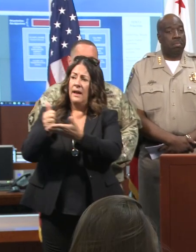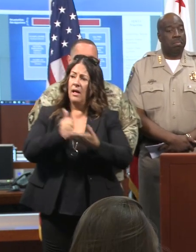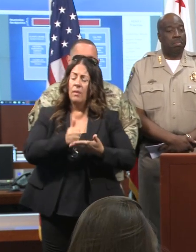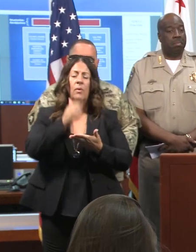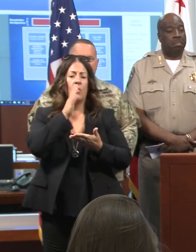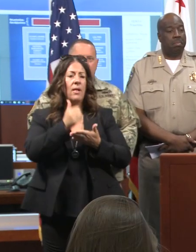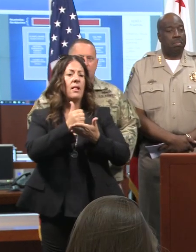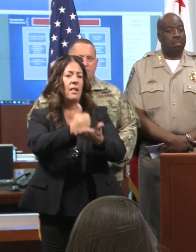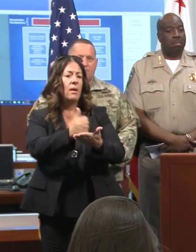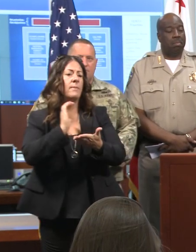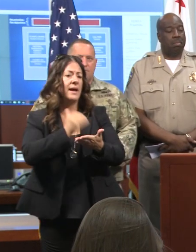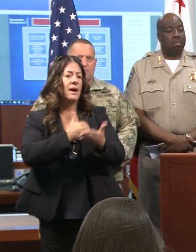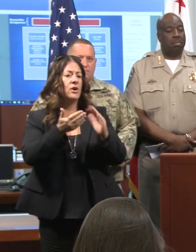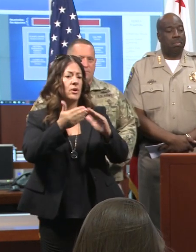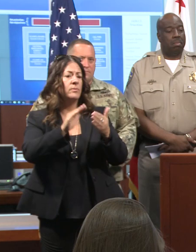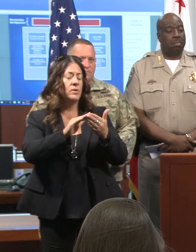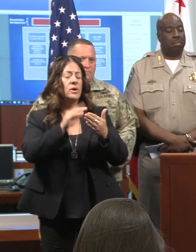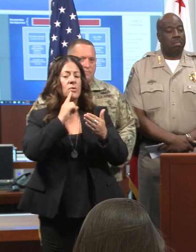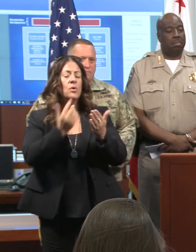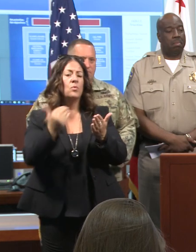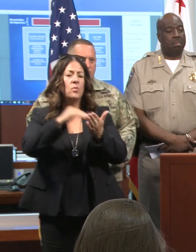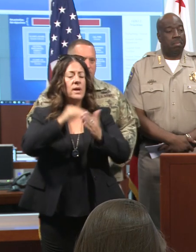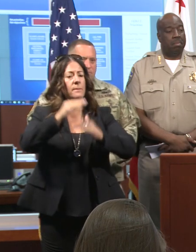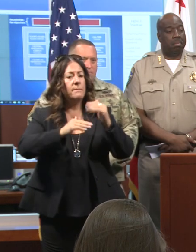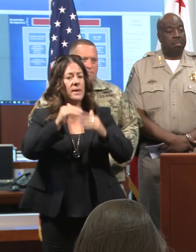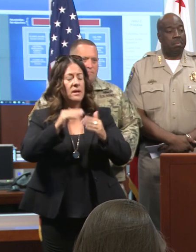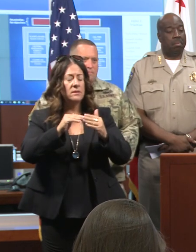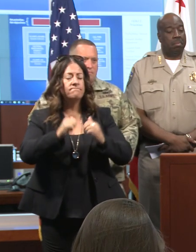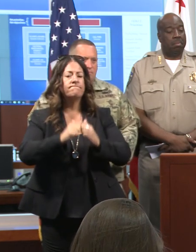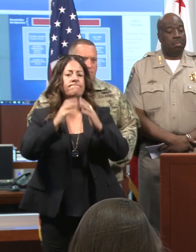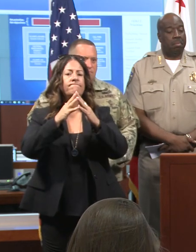to rebuild the damages that occurred.